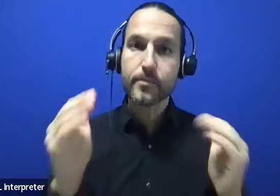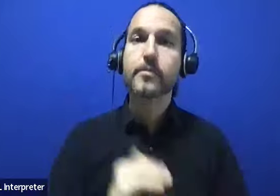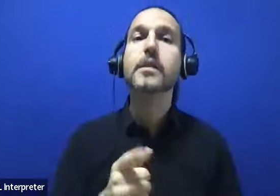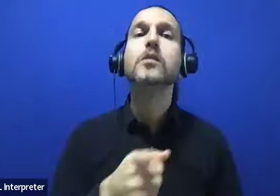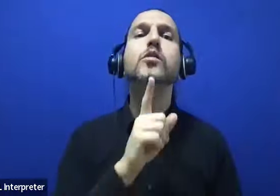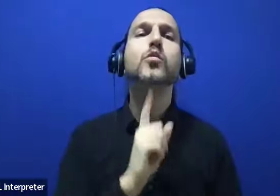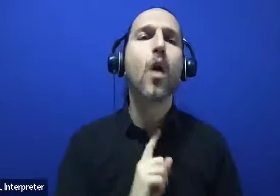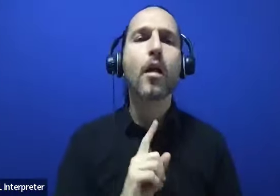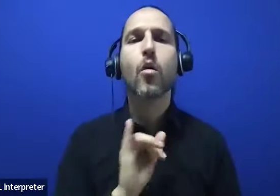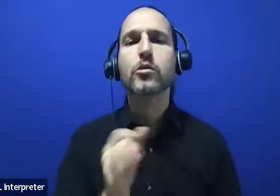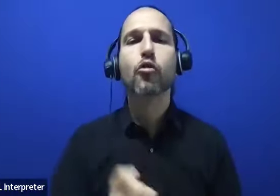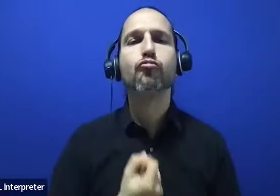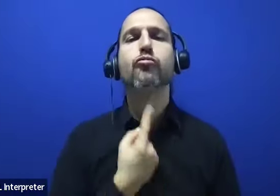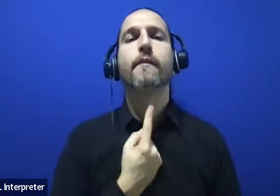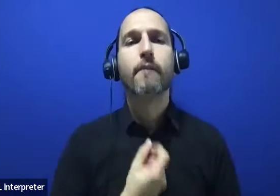Swallowing and reflux.